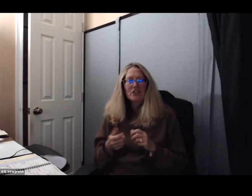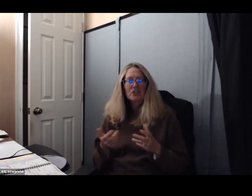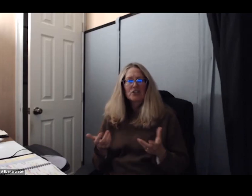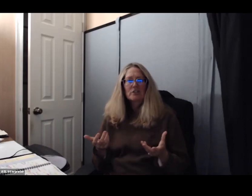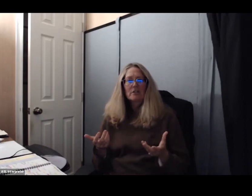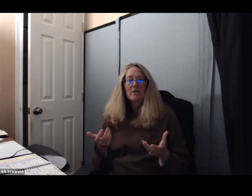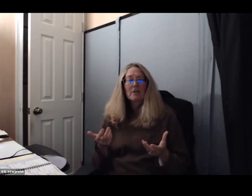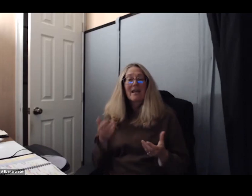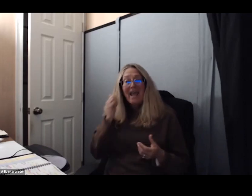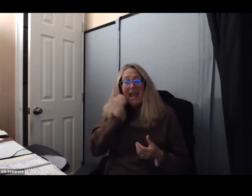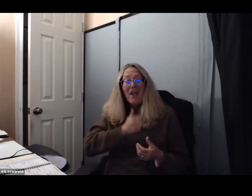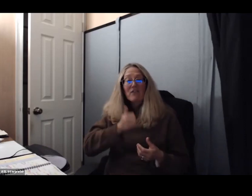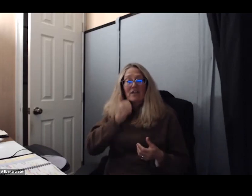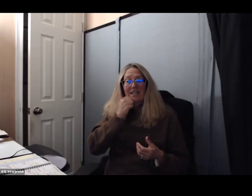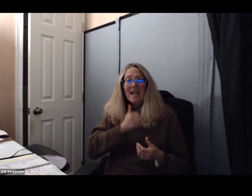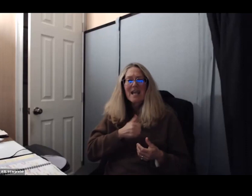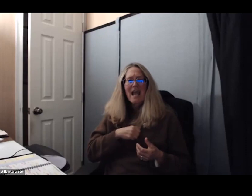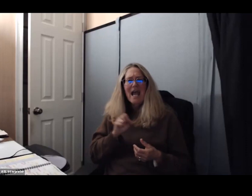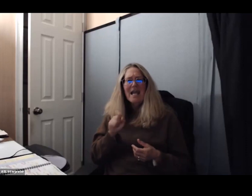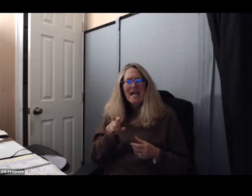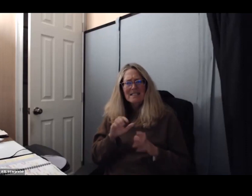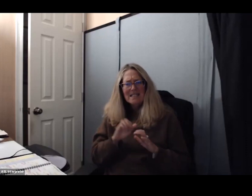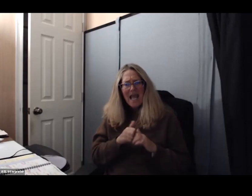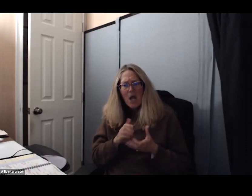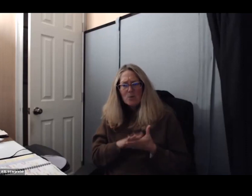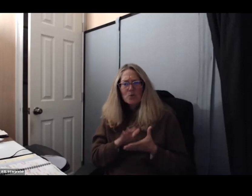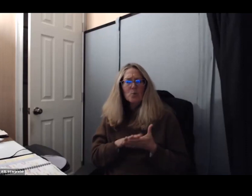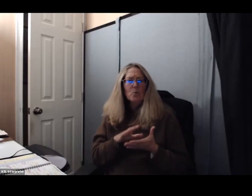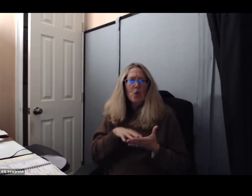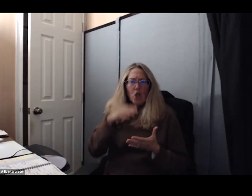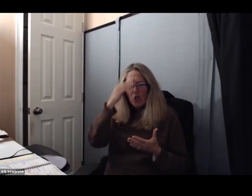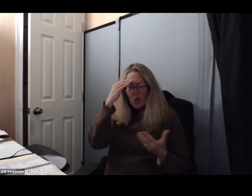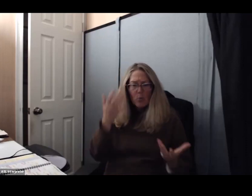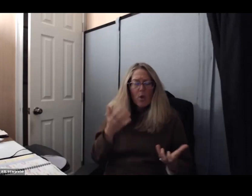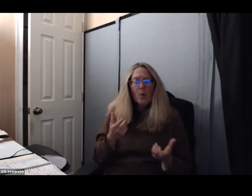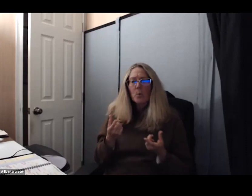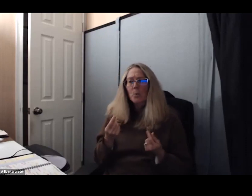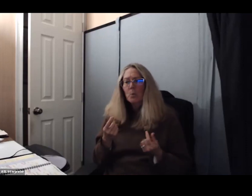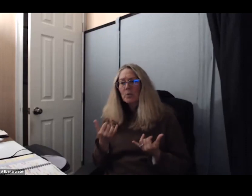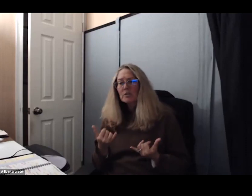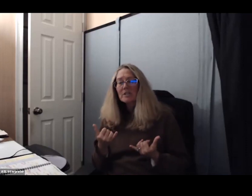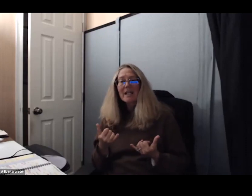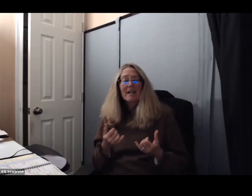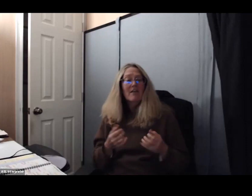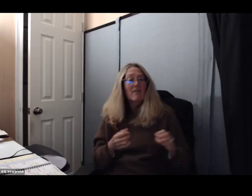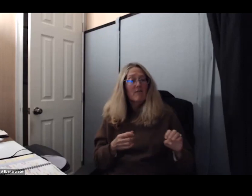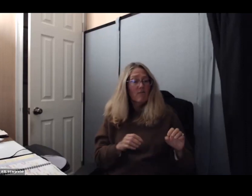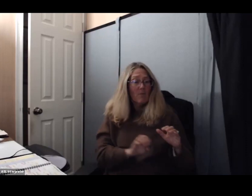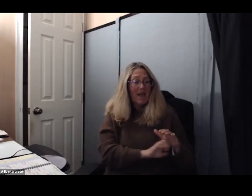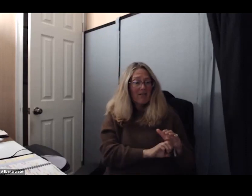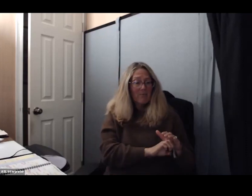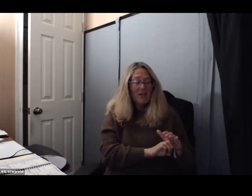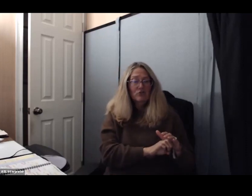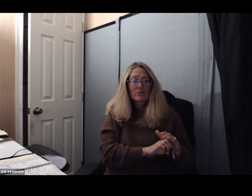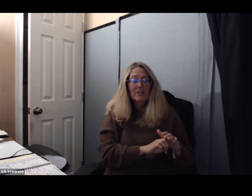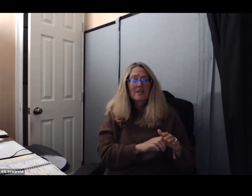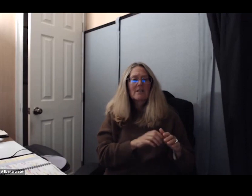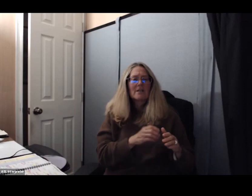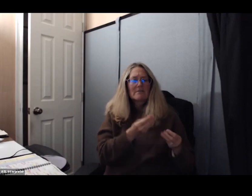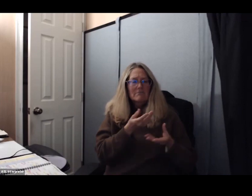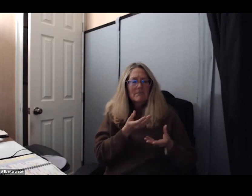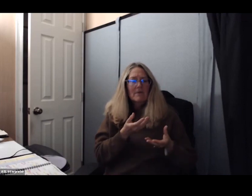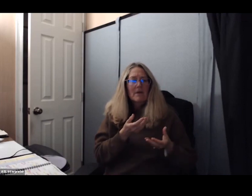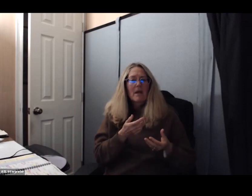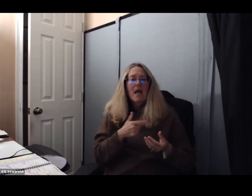kids come through the door, I ask them, how was school? What'd you learn? What did you do today? And from elementary school kids, I get answers